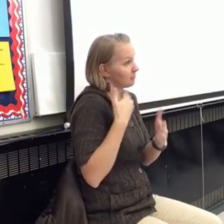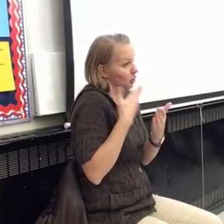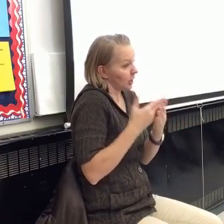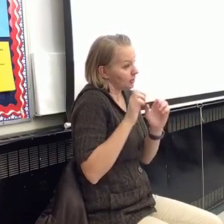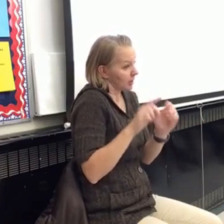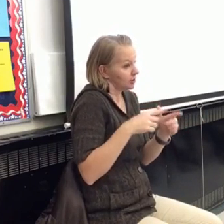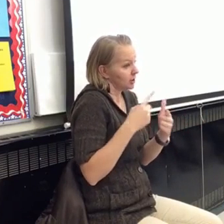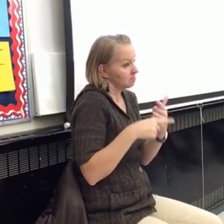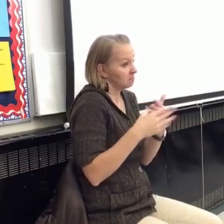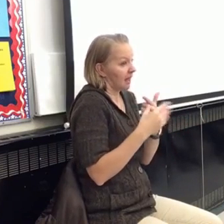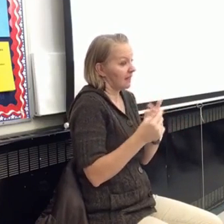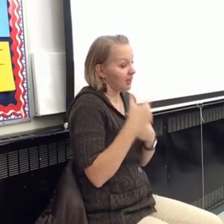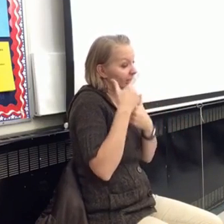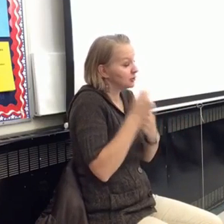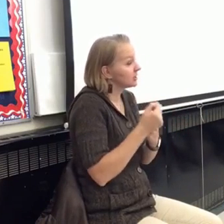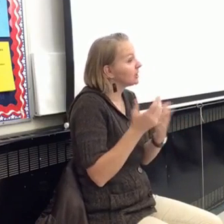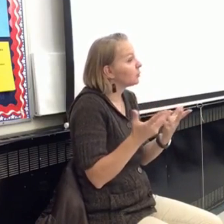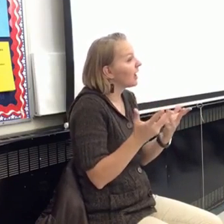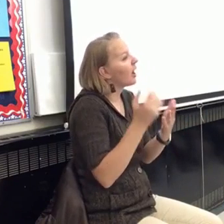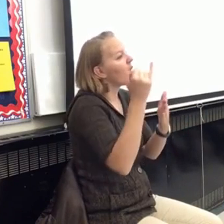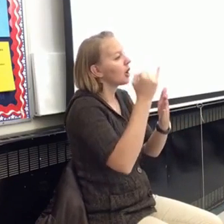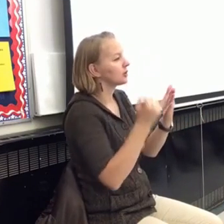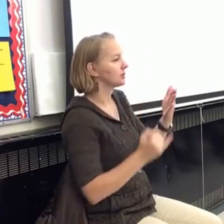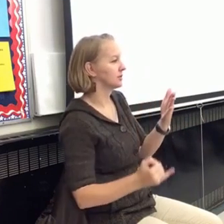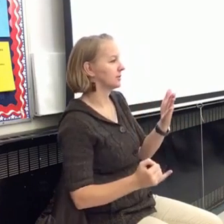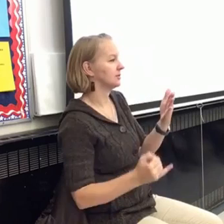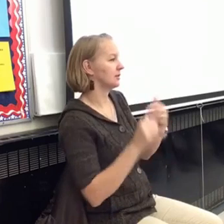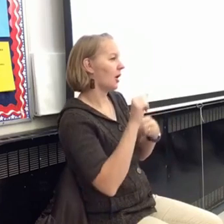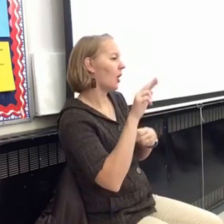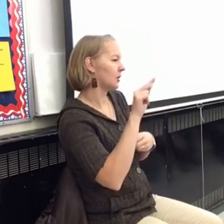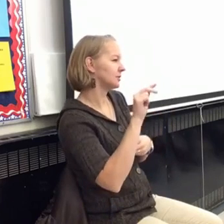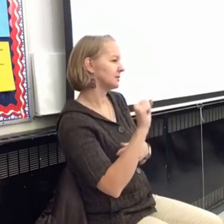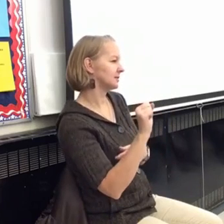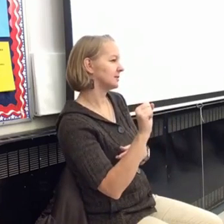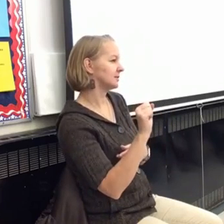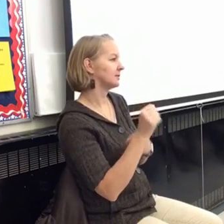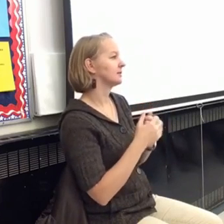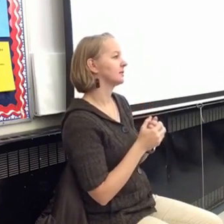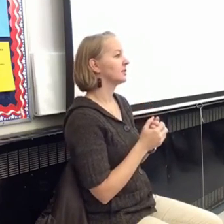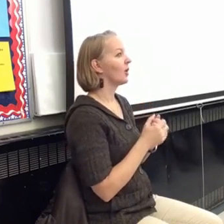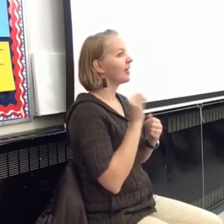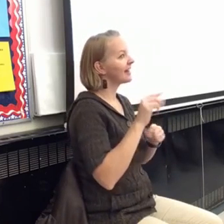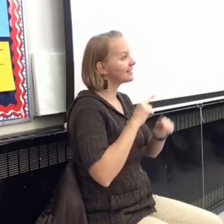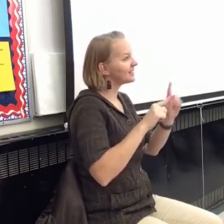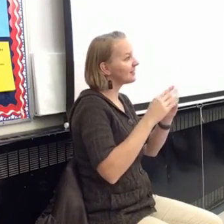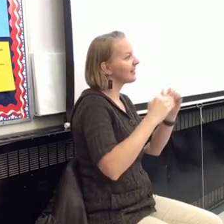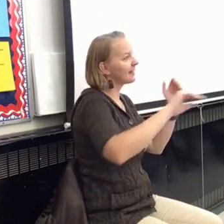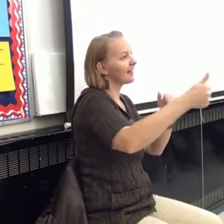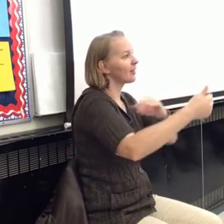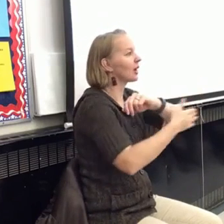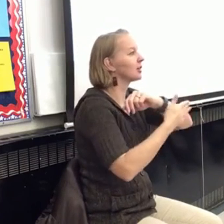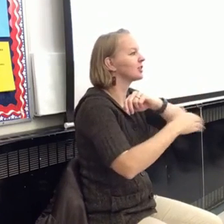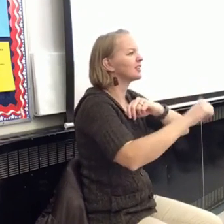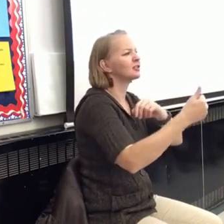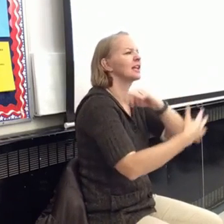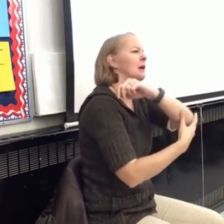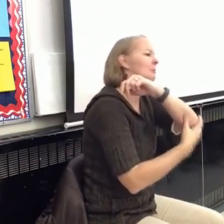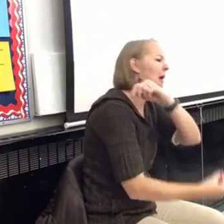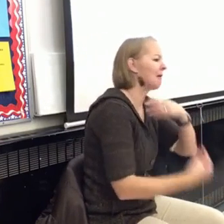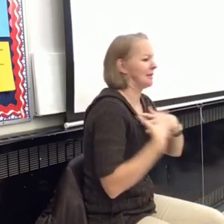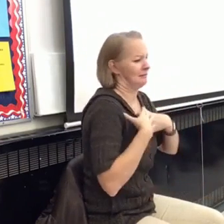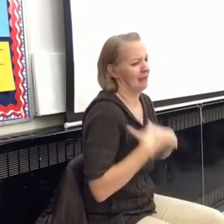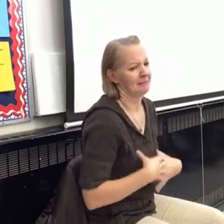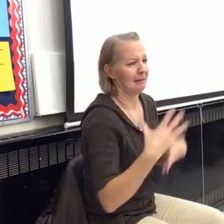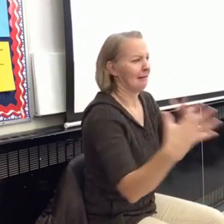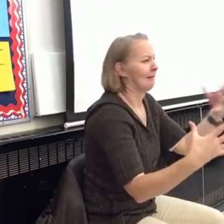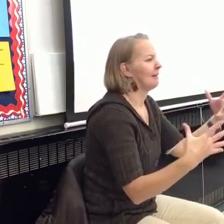and they're going to be interested in the arts. Now, this is different than all the other ones. All the other ones were like poverty and famine and